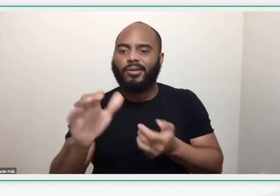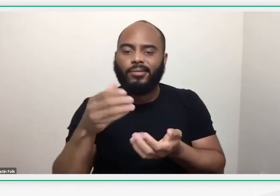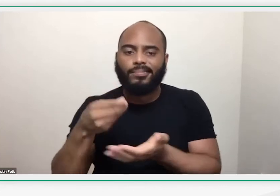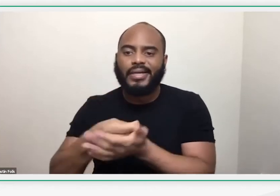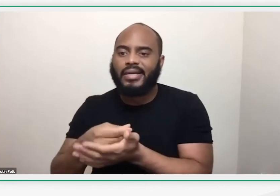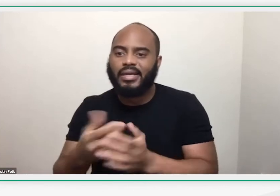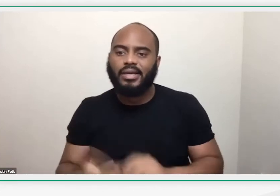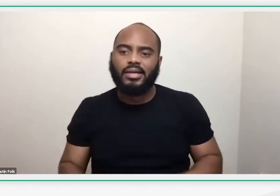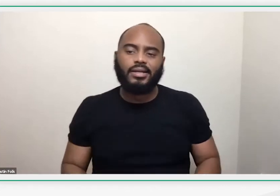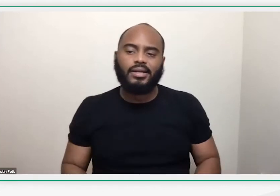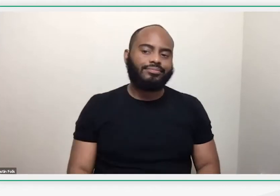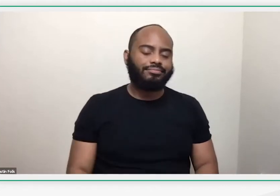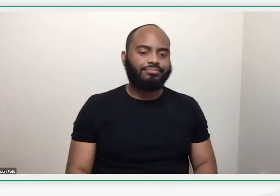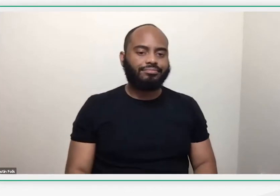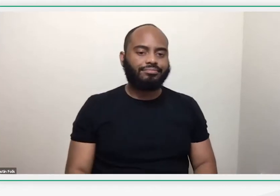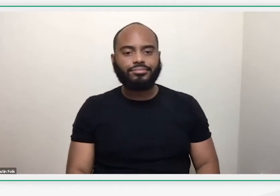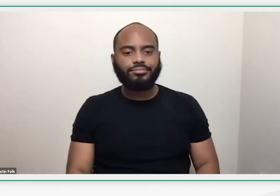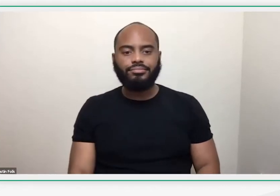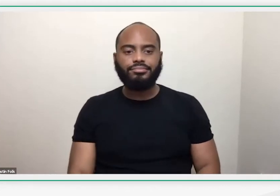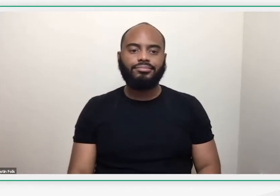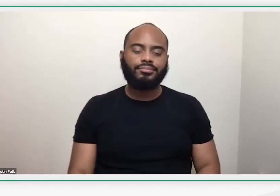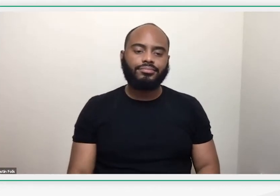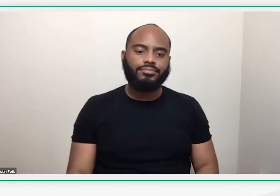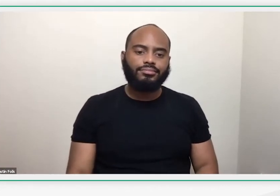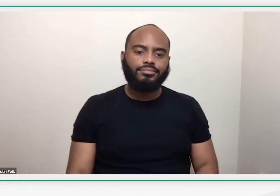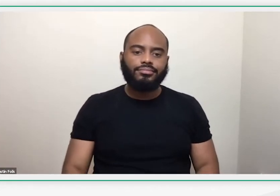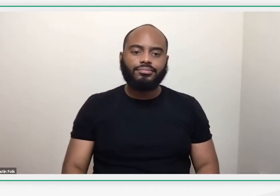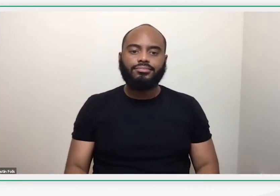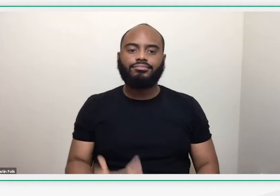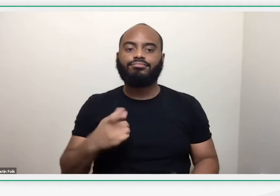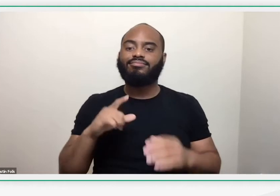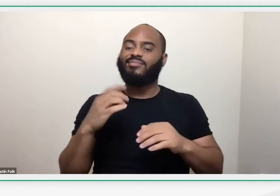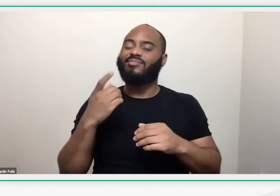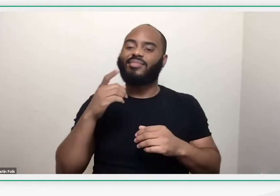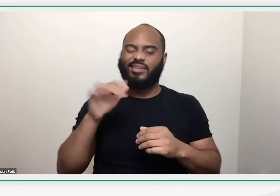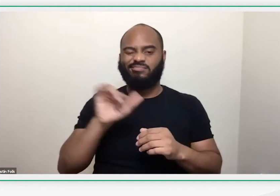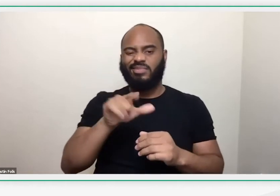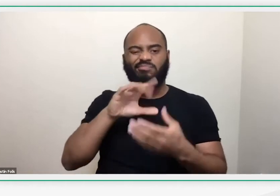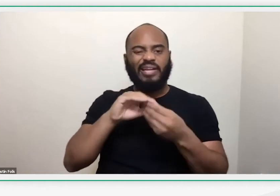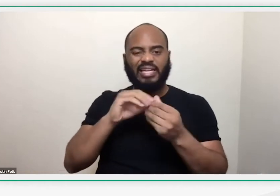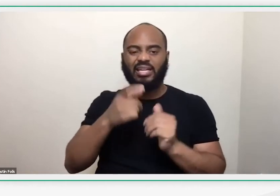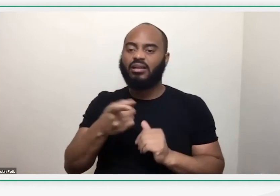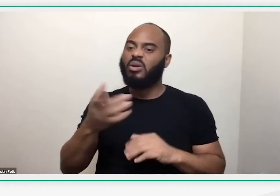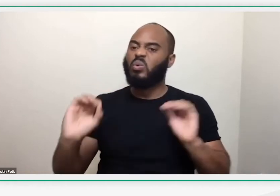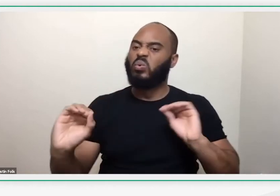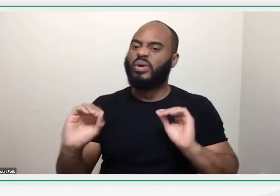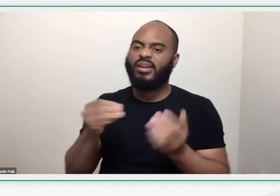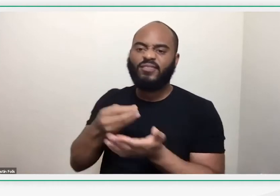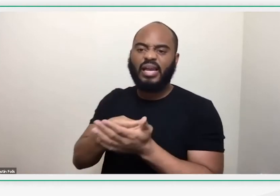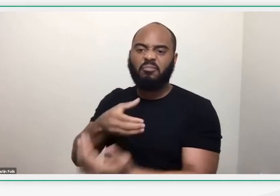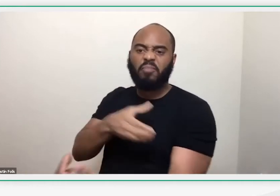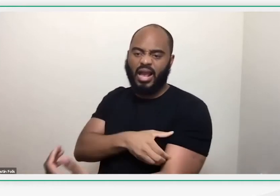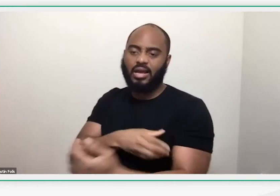them a head start because they will be loaned possibly more money at a lower interest rate. So that's one of the ways that having not so great credit